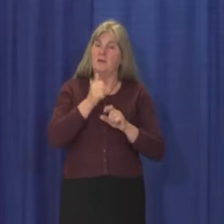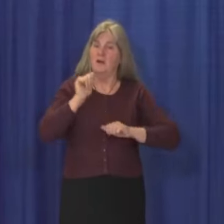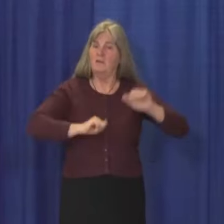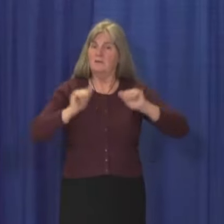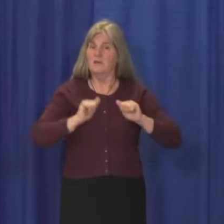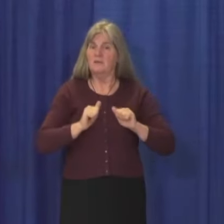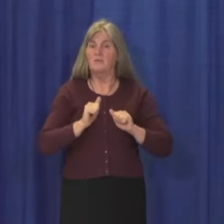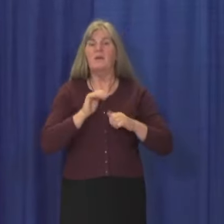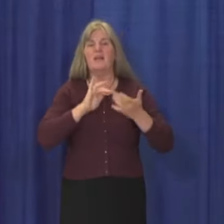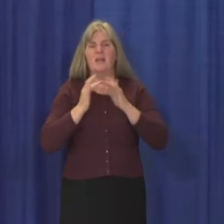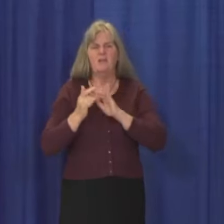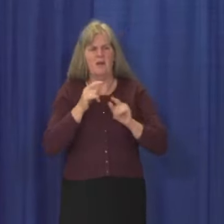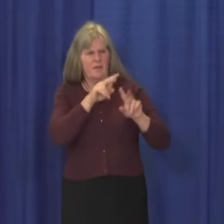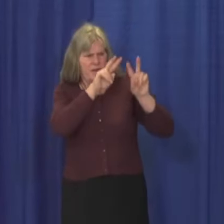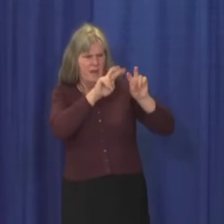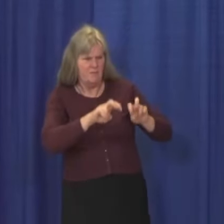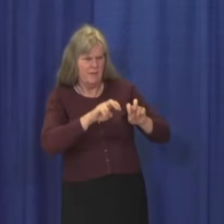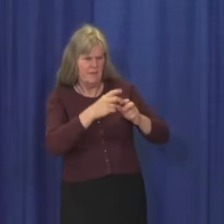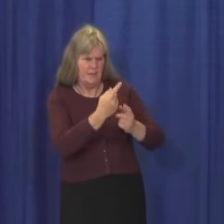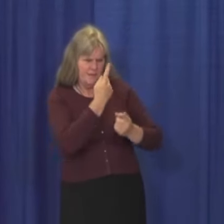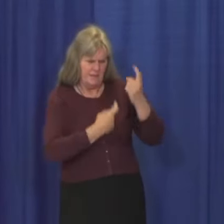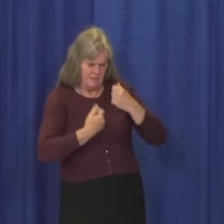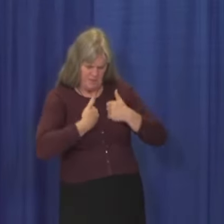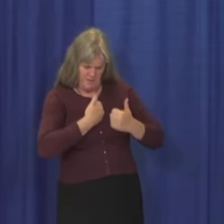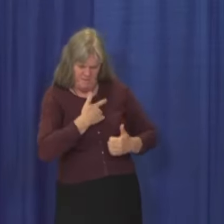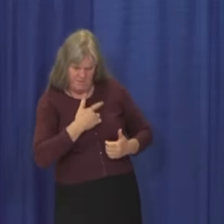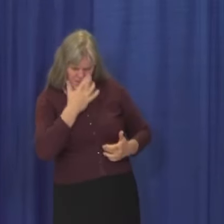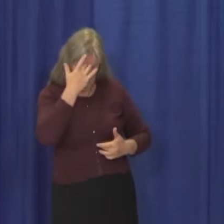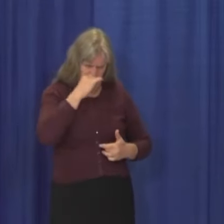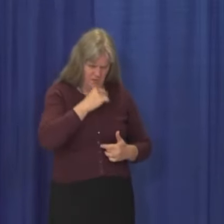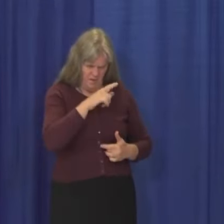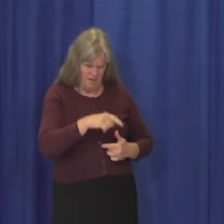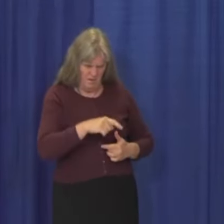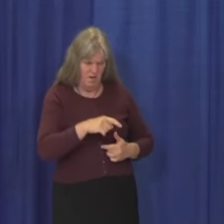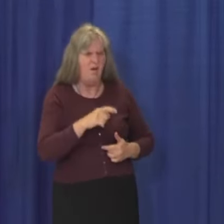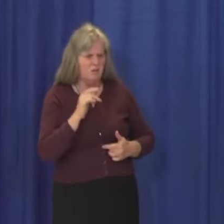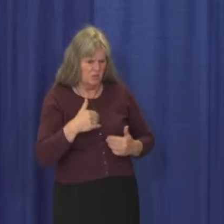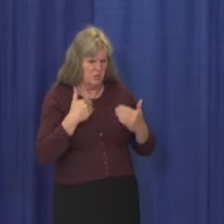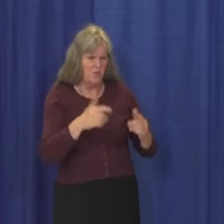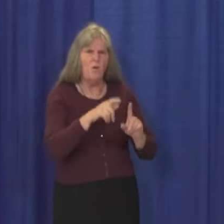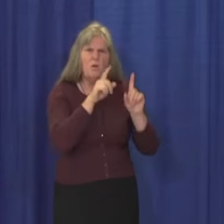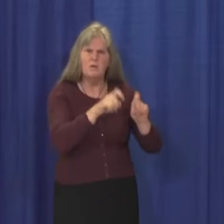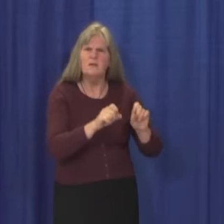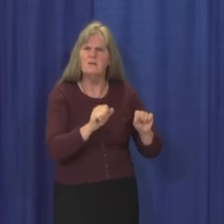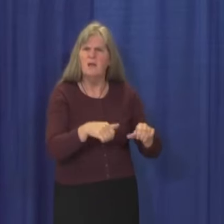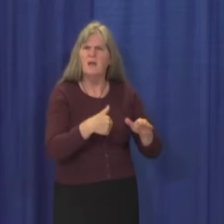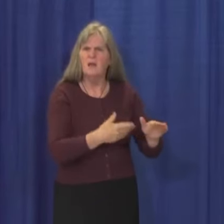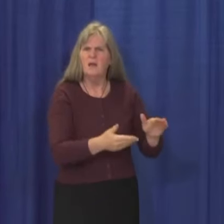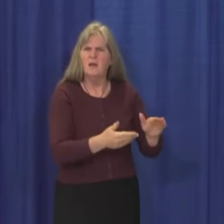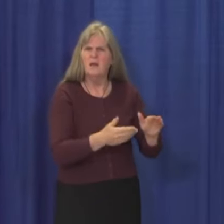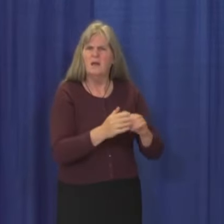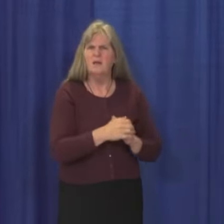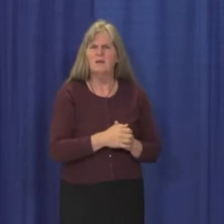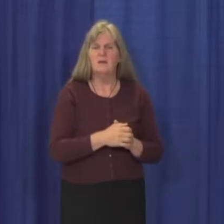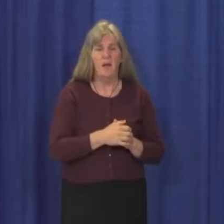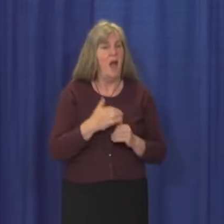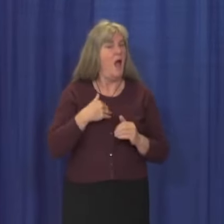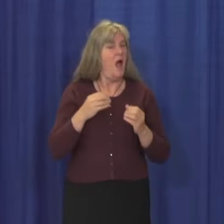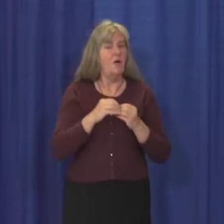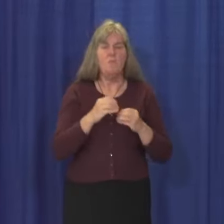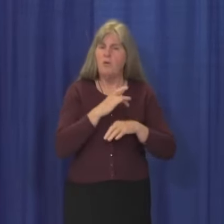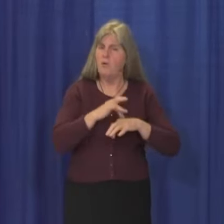have symptoms, please use the tool to see if you should get tested. We have increased testing capacity and have made it more